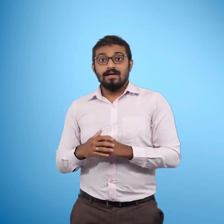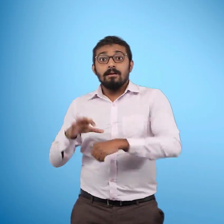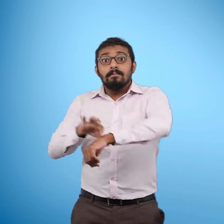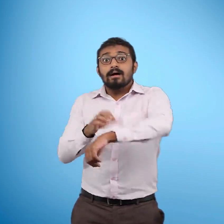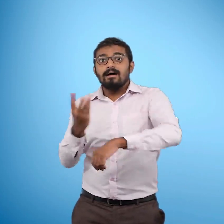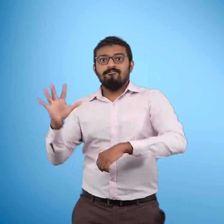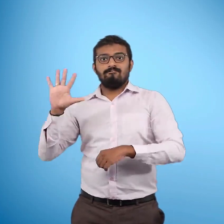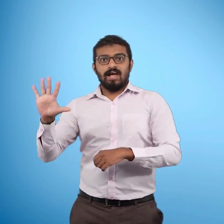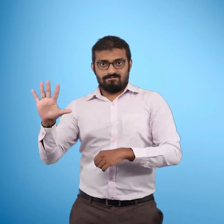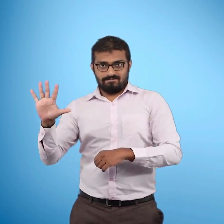5,